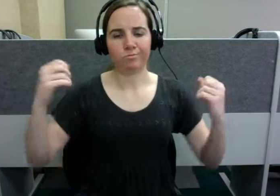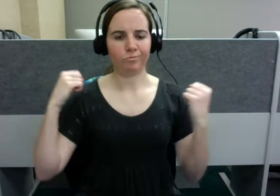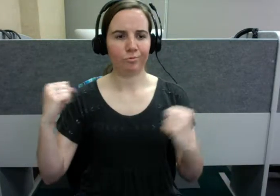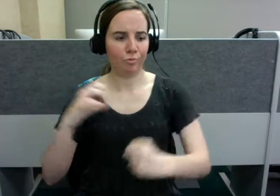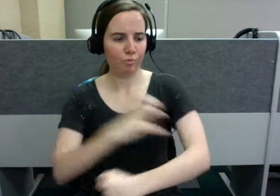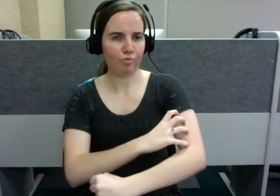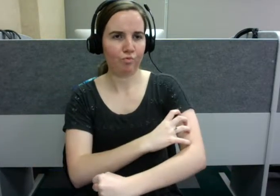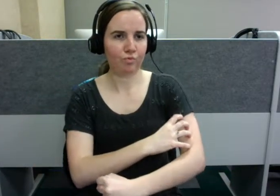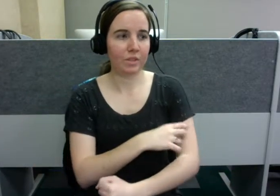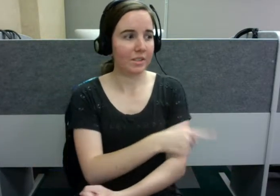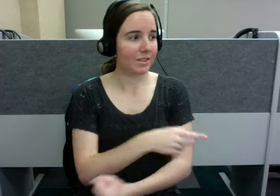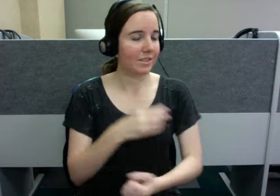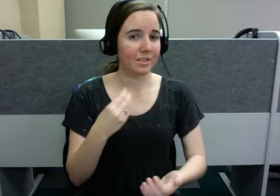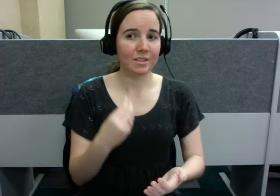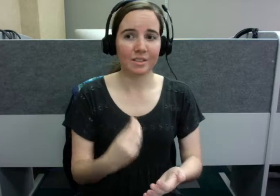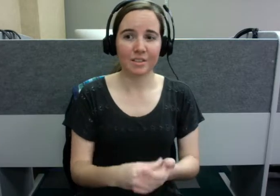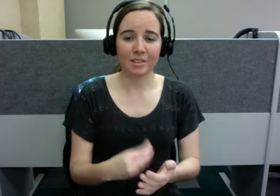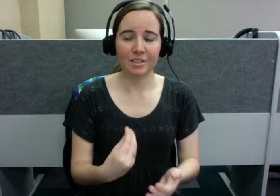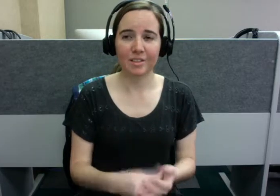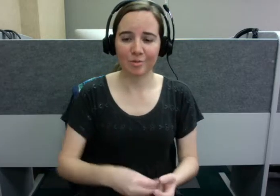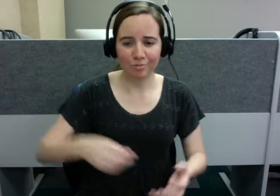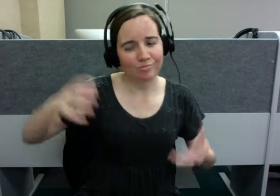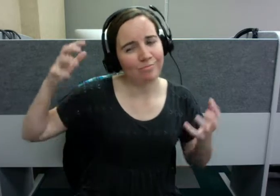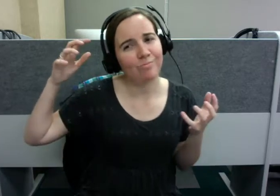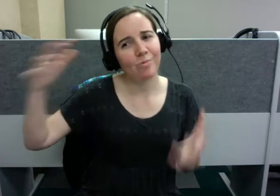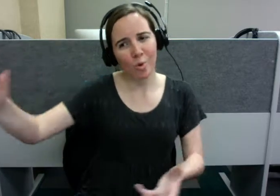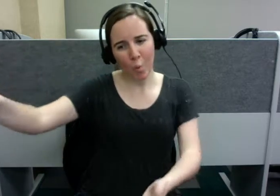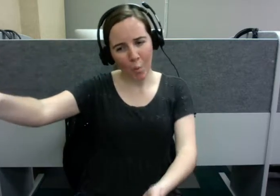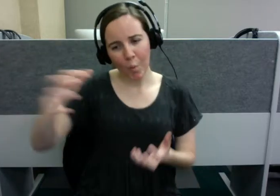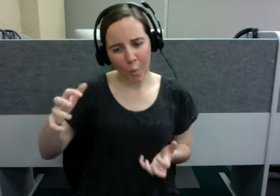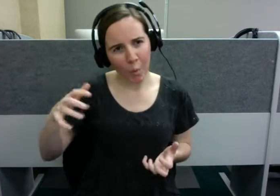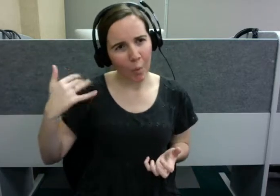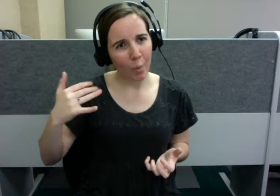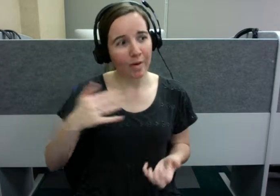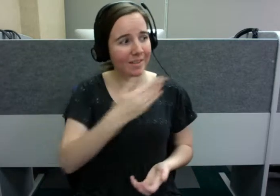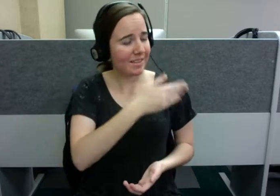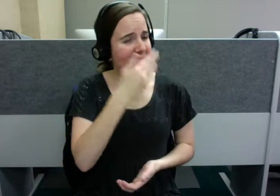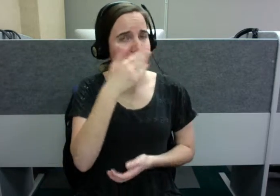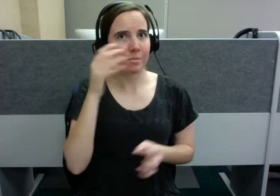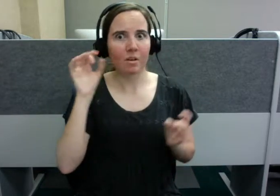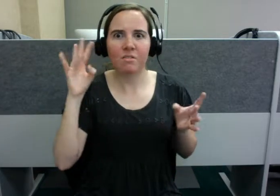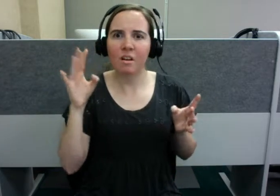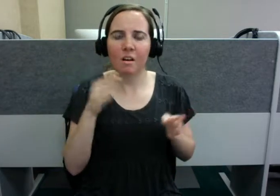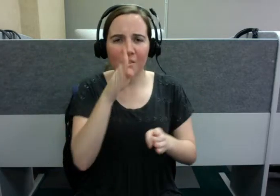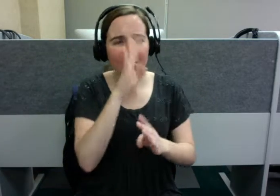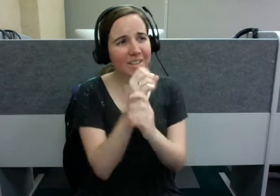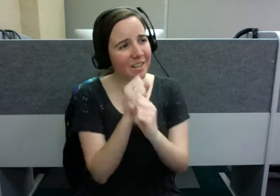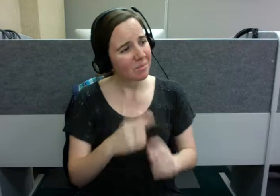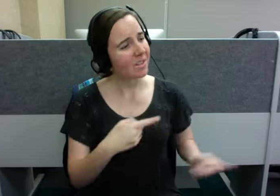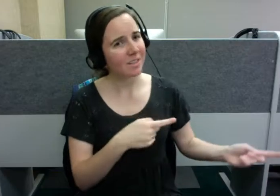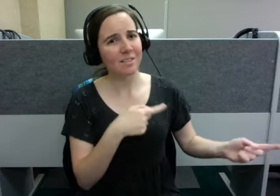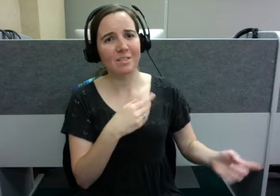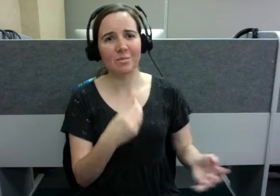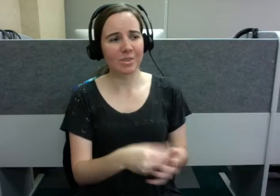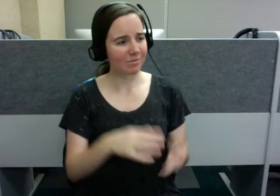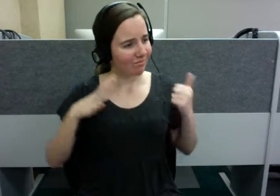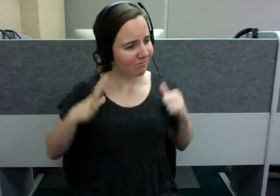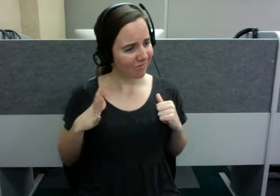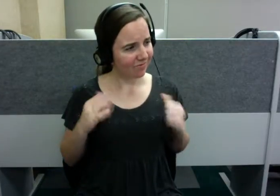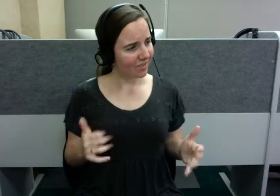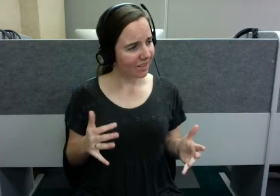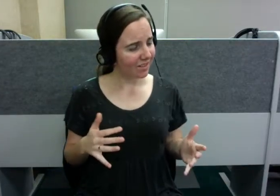is good for the environment, and he spends his days doing this incredible service, and he smells like hell, but God bless him. He's making a great living. You ask